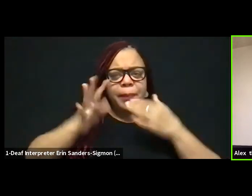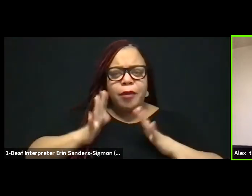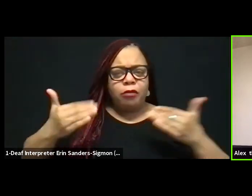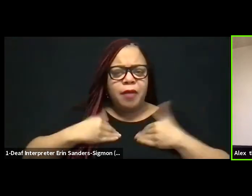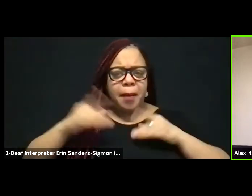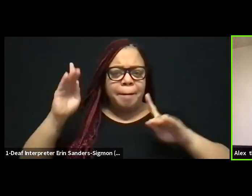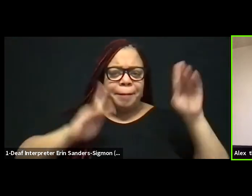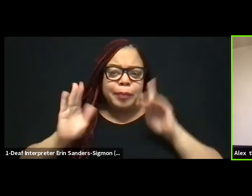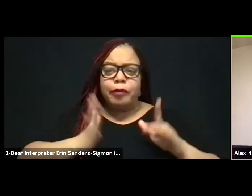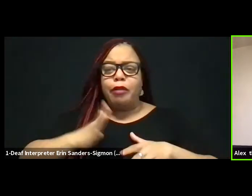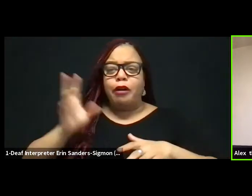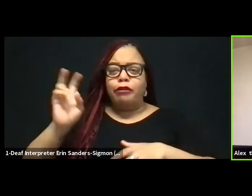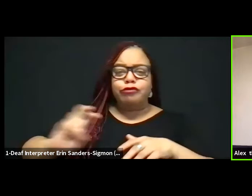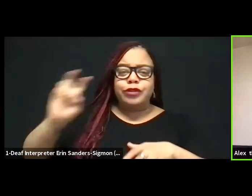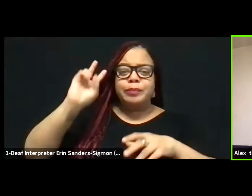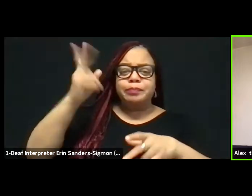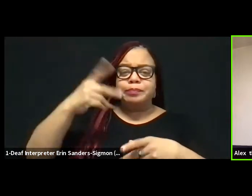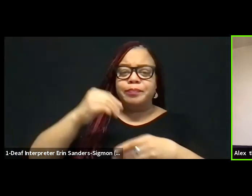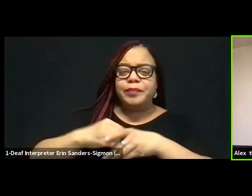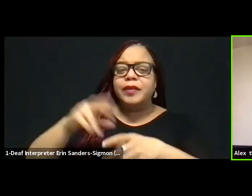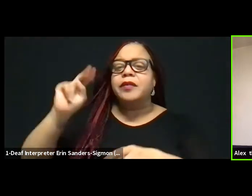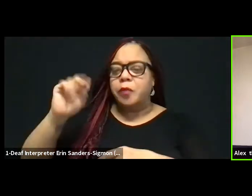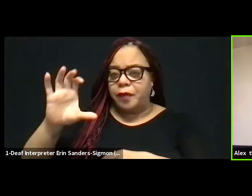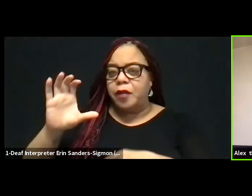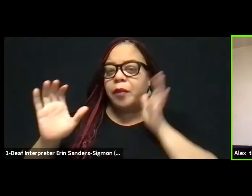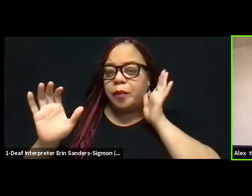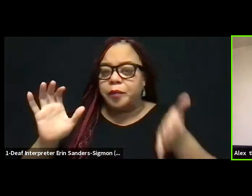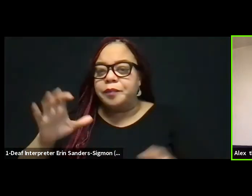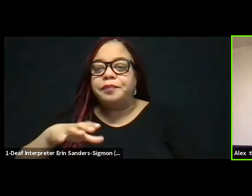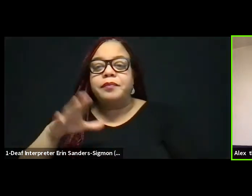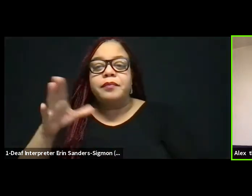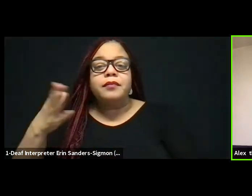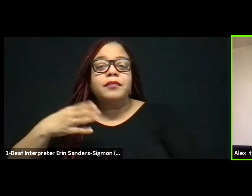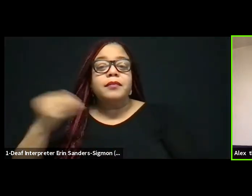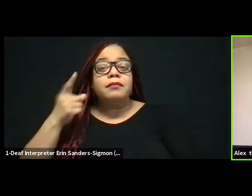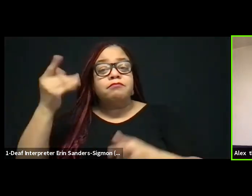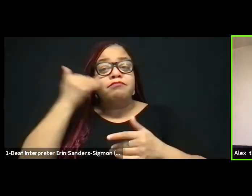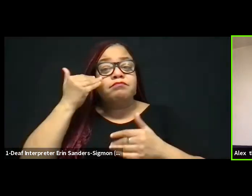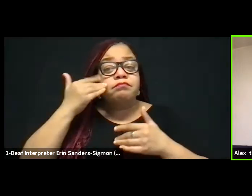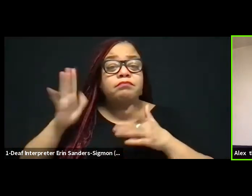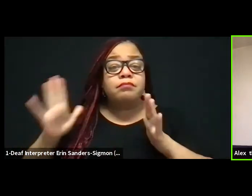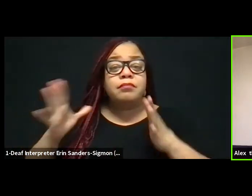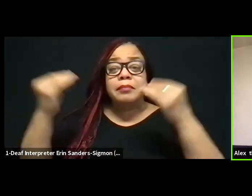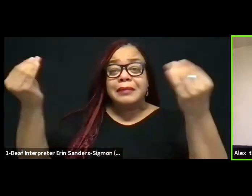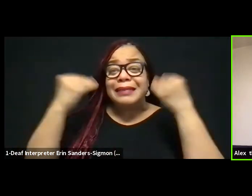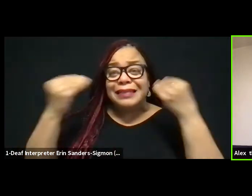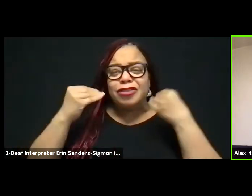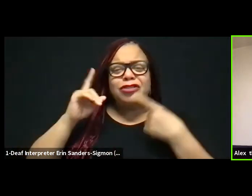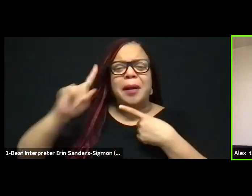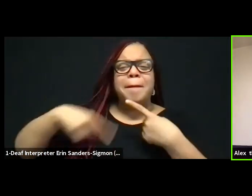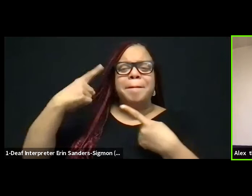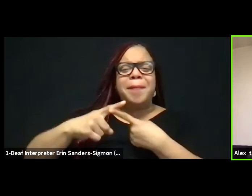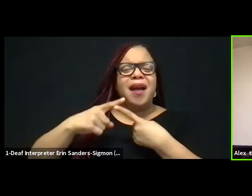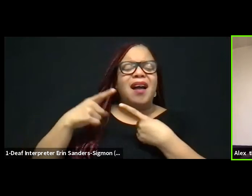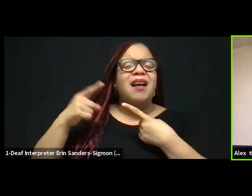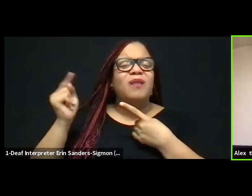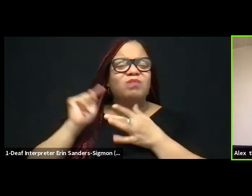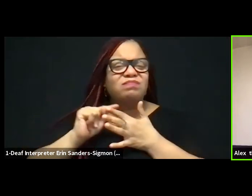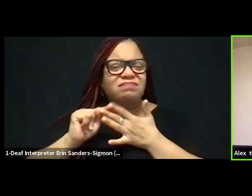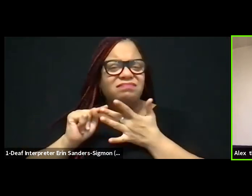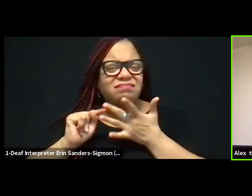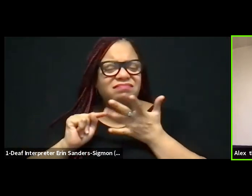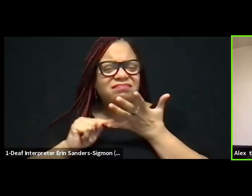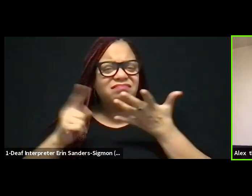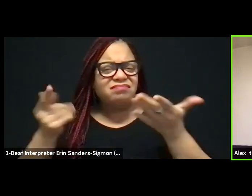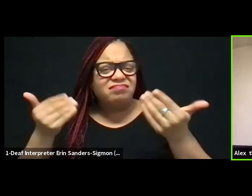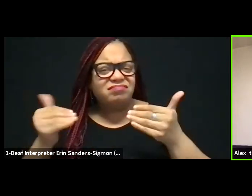about the Gullah Geechee people and the rebellion of 1739, a lot of our young